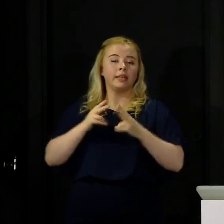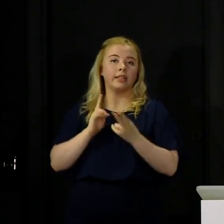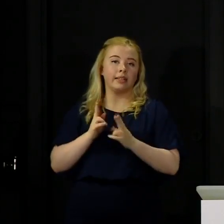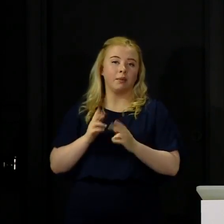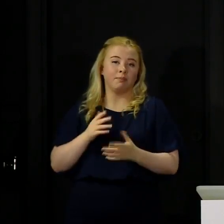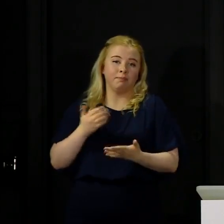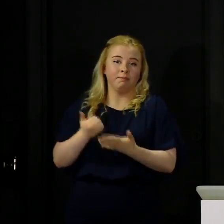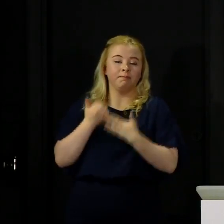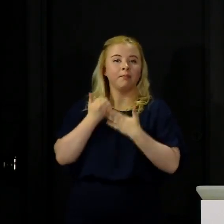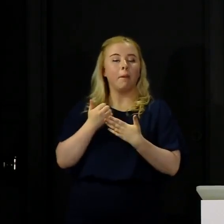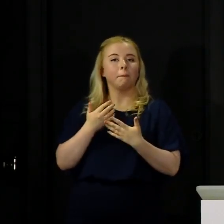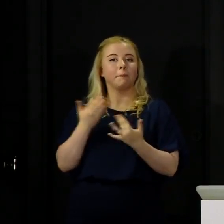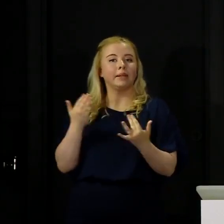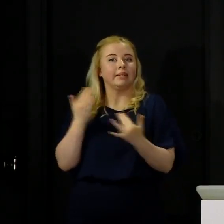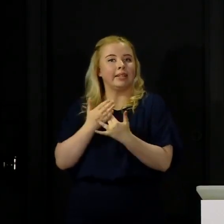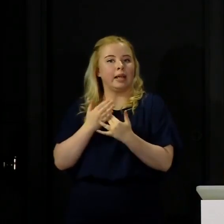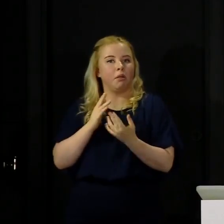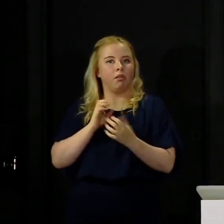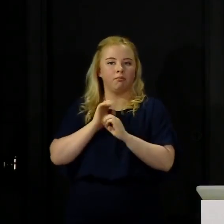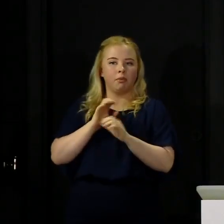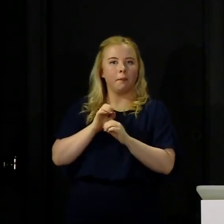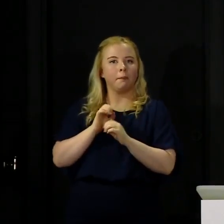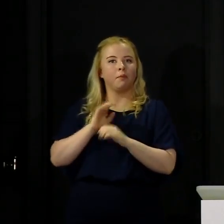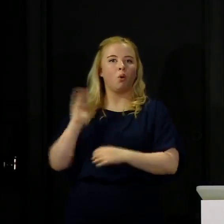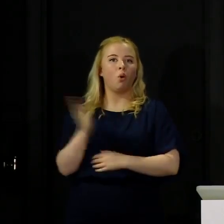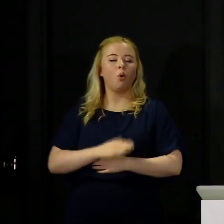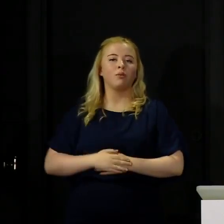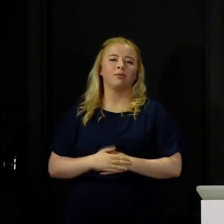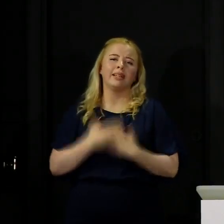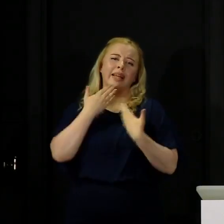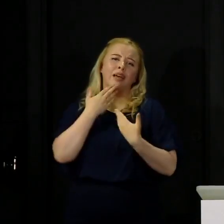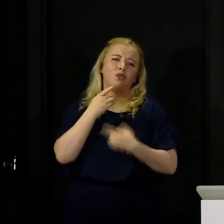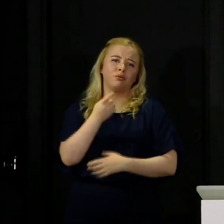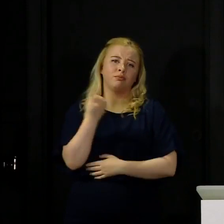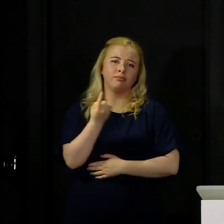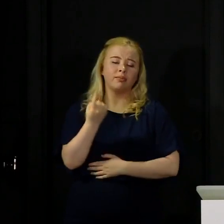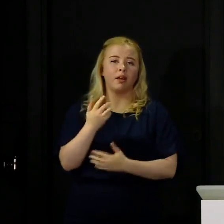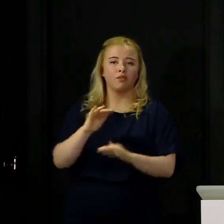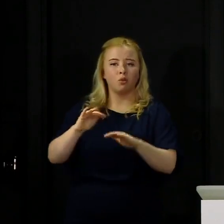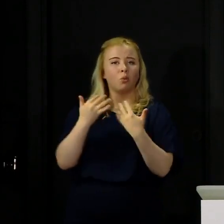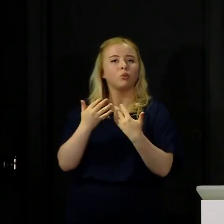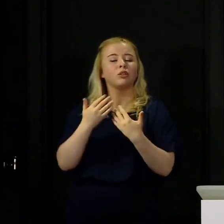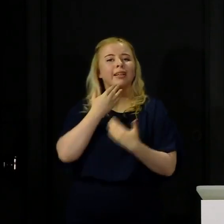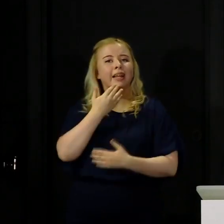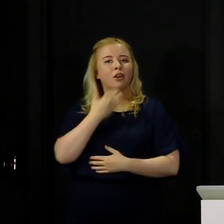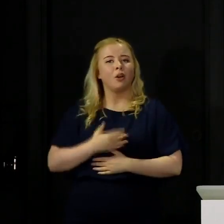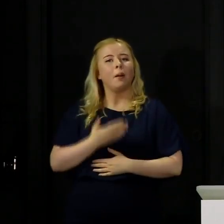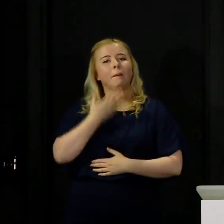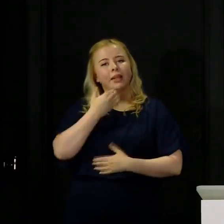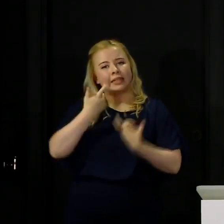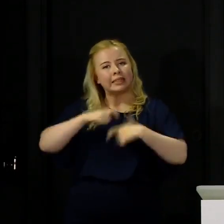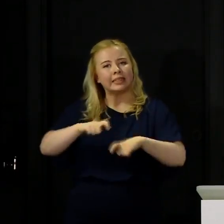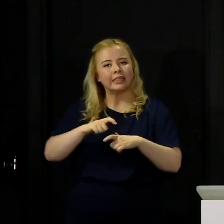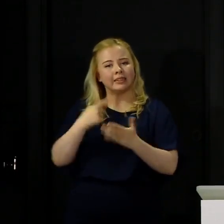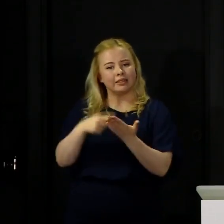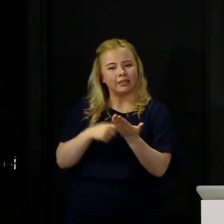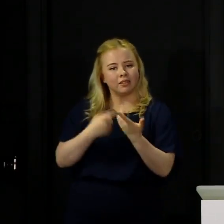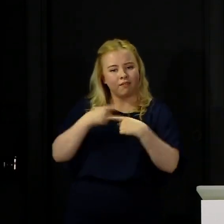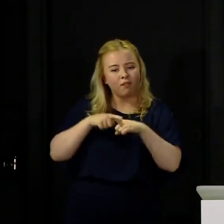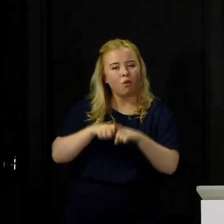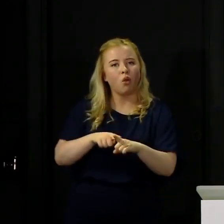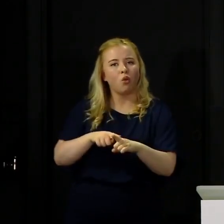for helping to make this briefing accessible to everyone, and thanks to you for joining us. Please continue to stick with the